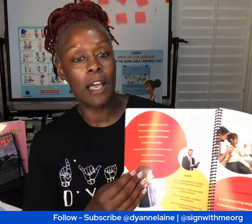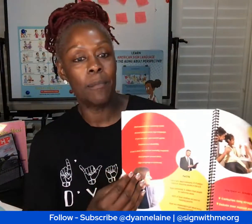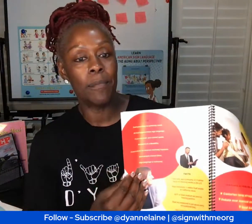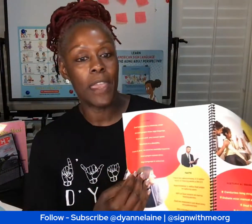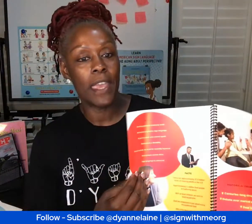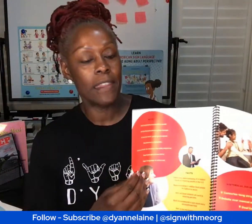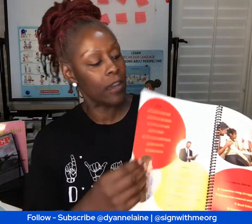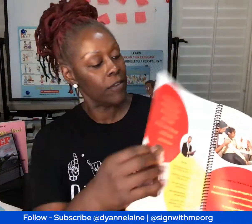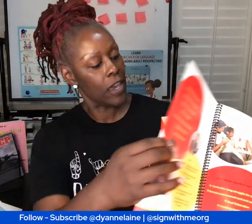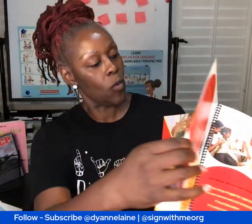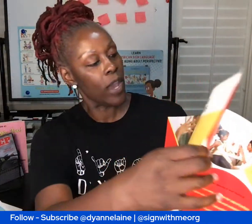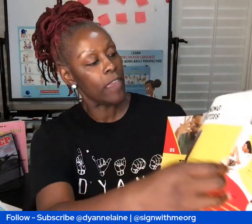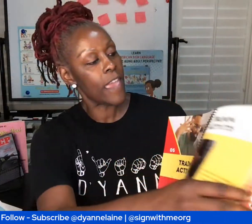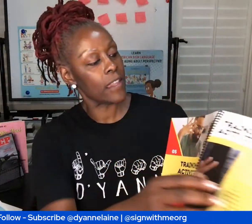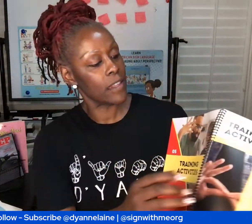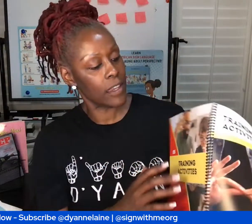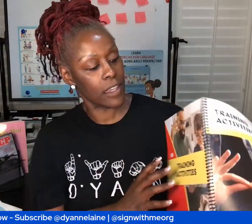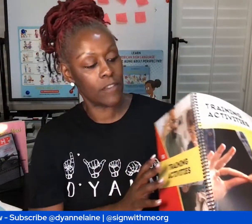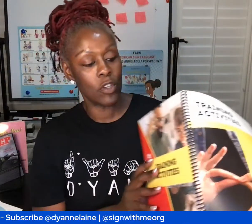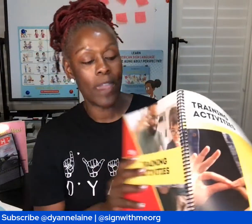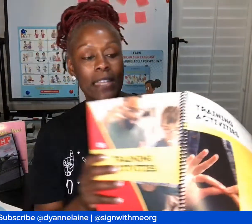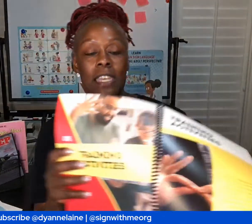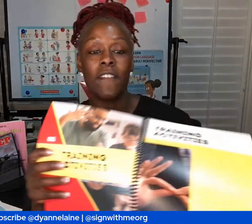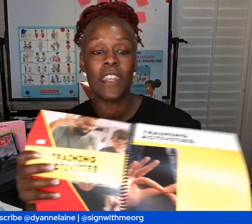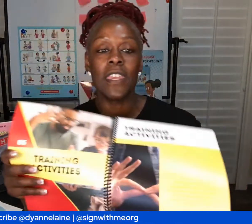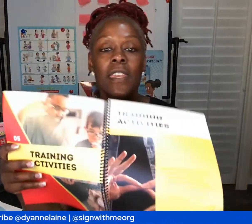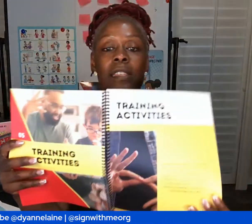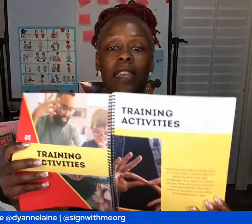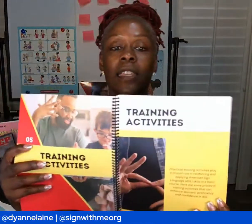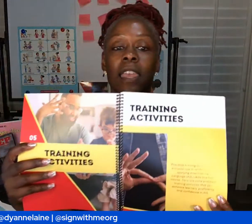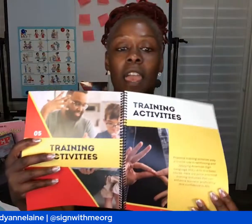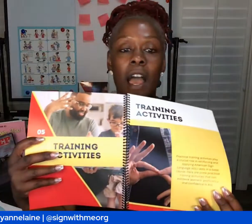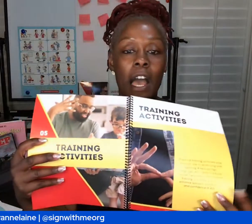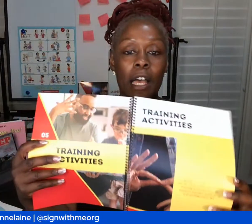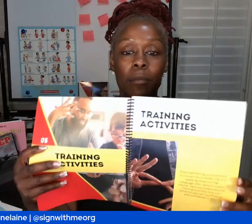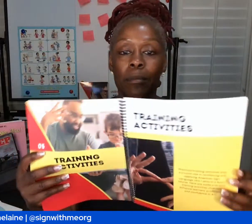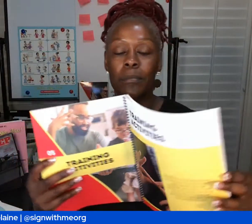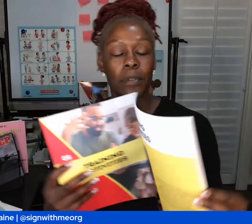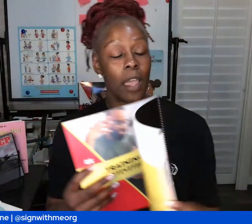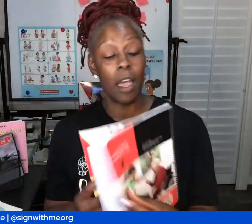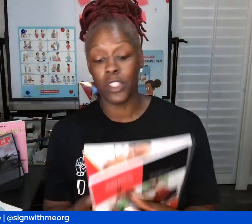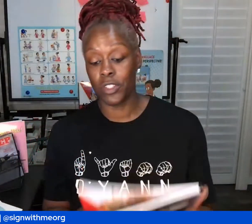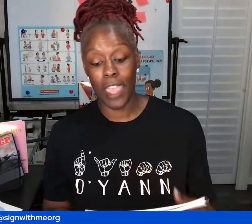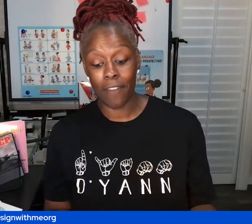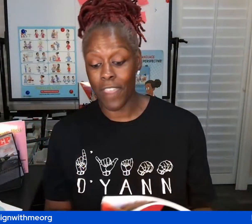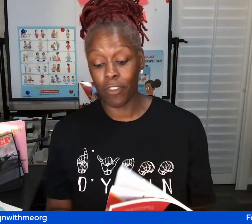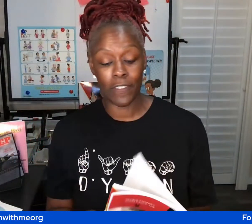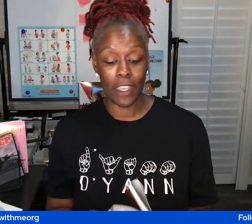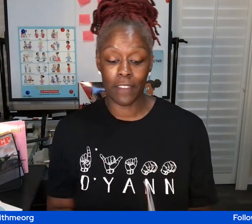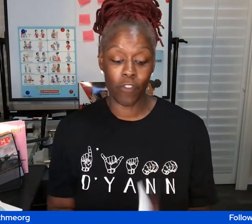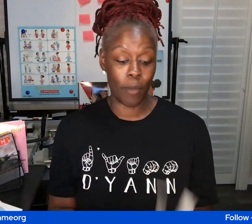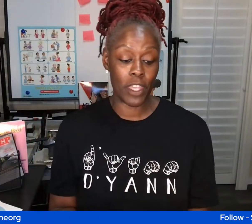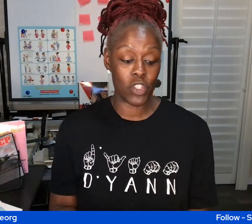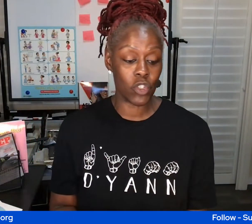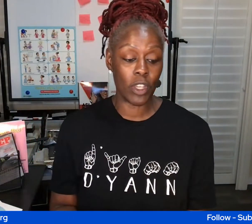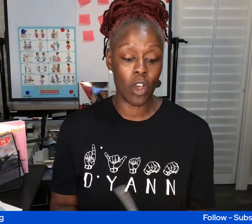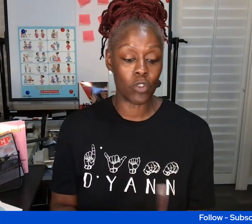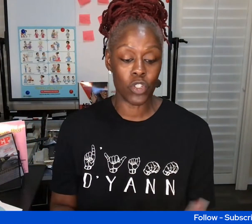and in a way that gives you activities, and you have everything from history,